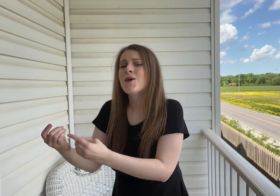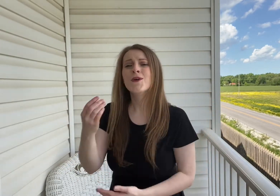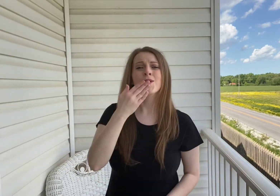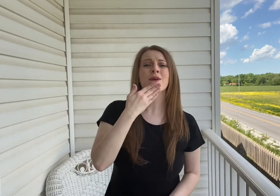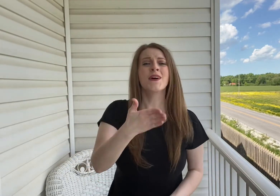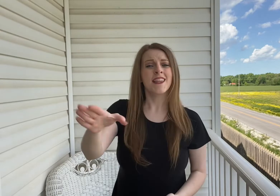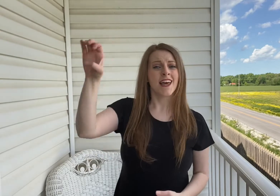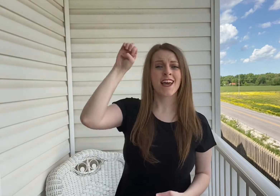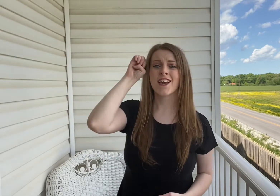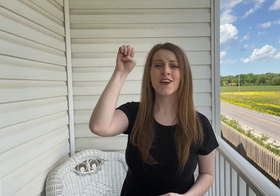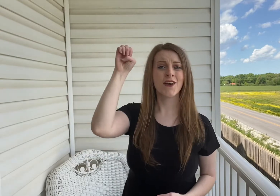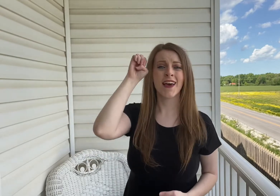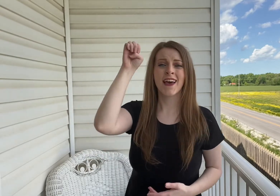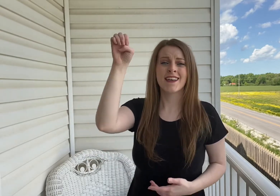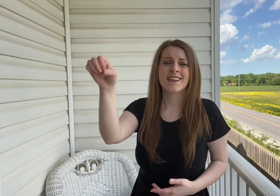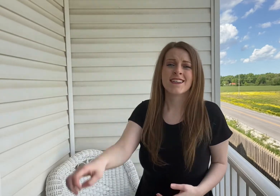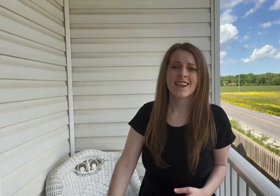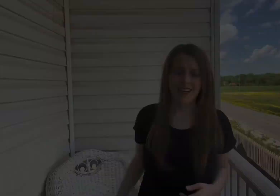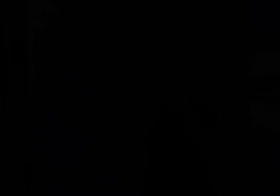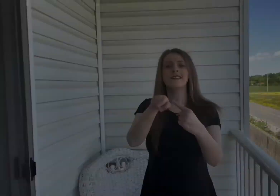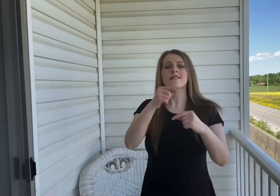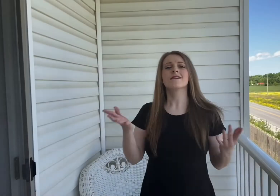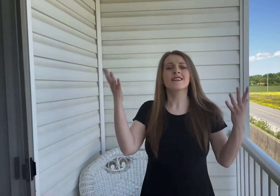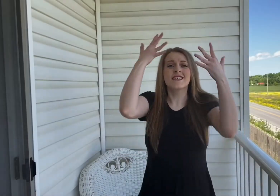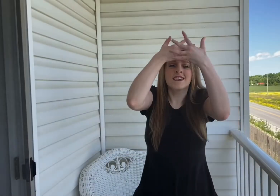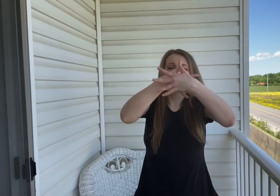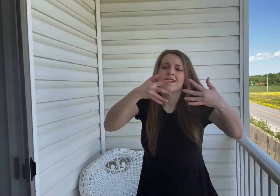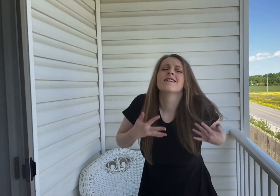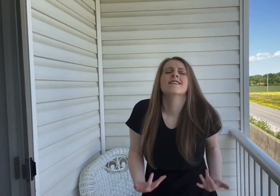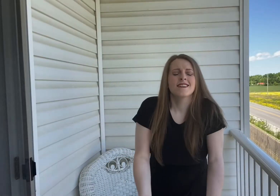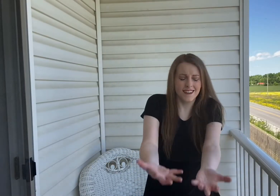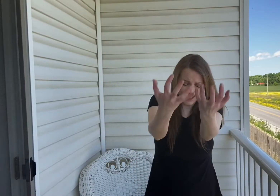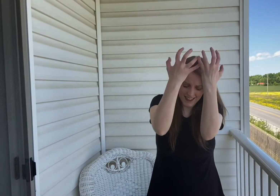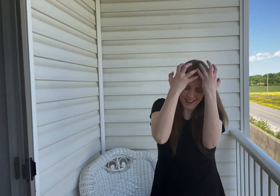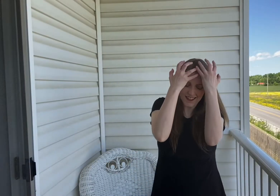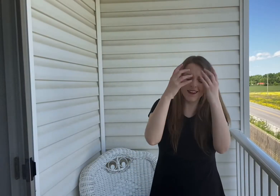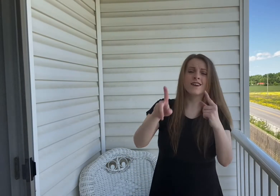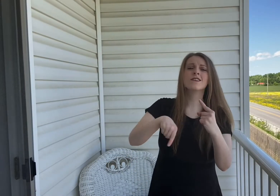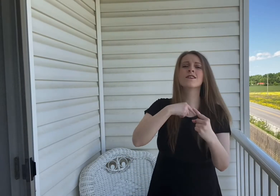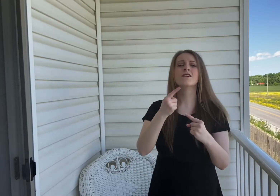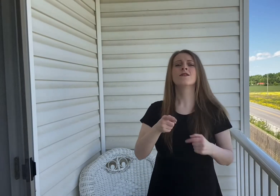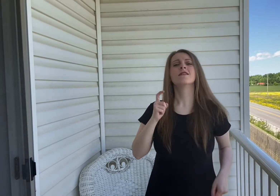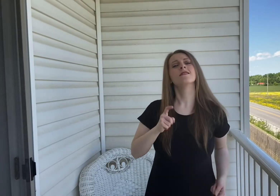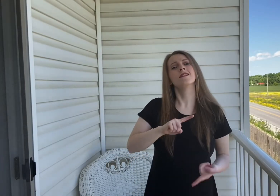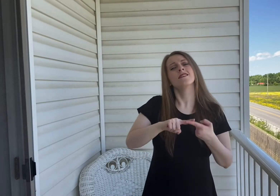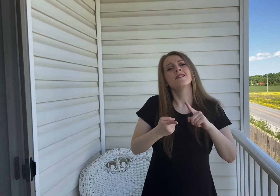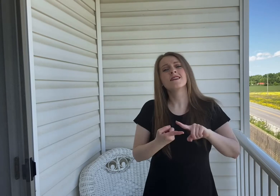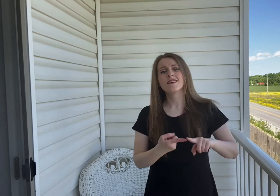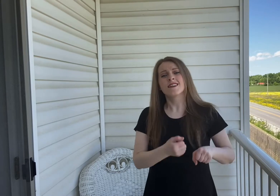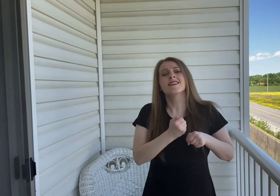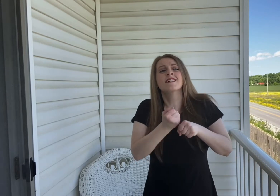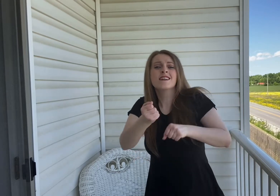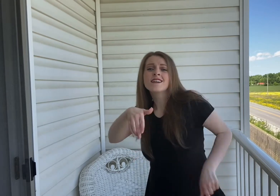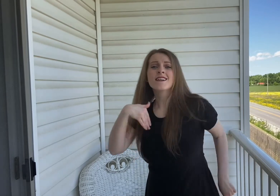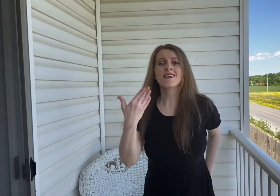you, Evan Hansen. Even when the dark comes crashing through, when you need a friend to carry